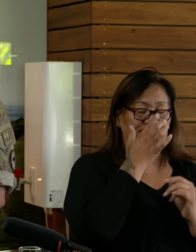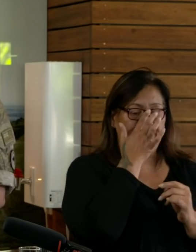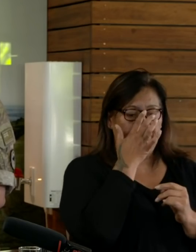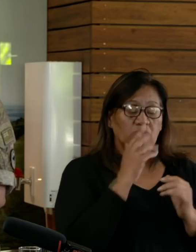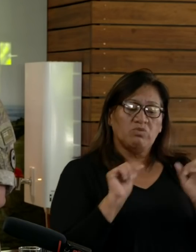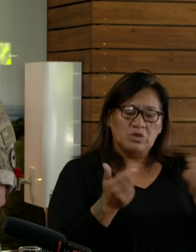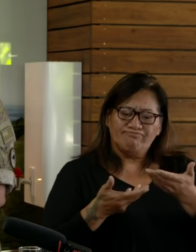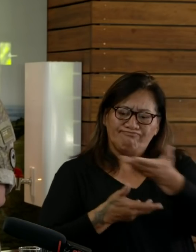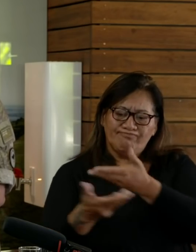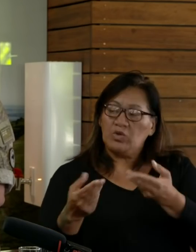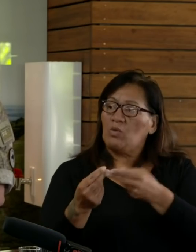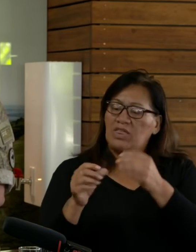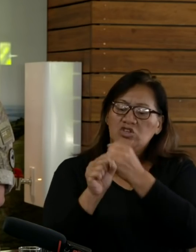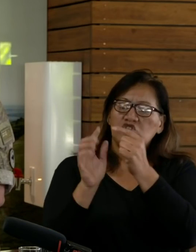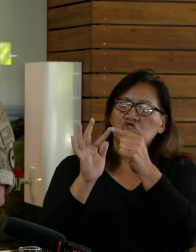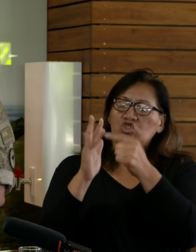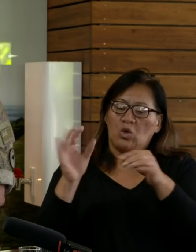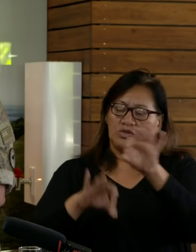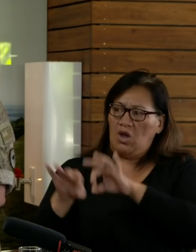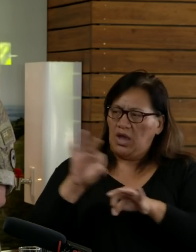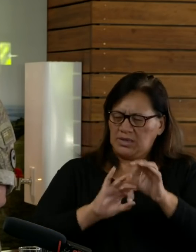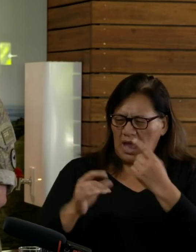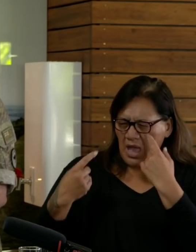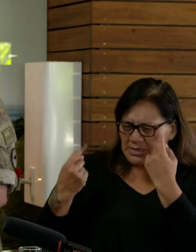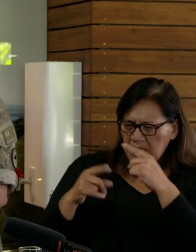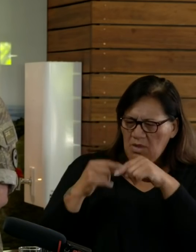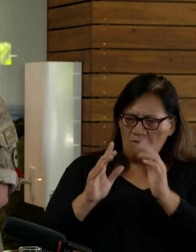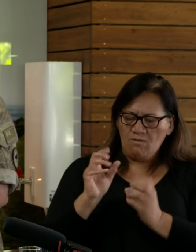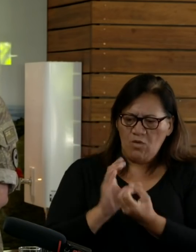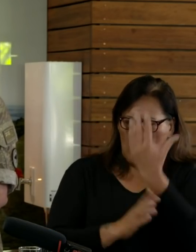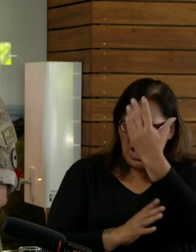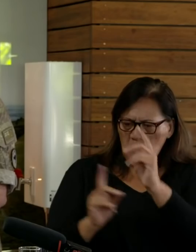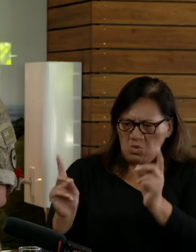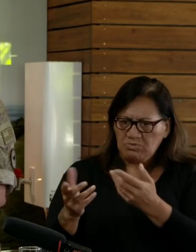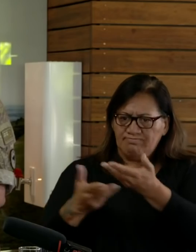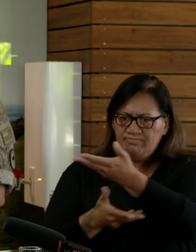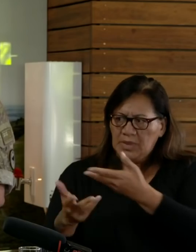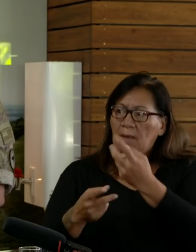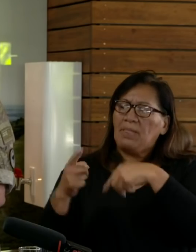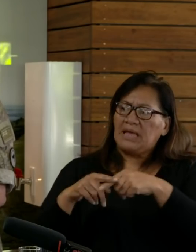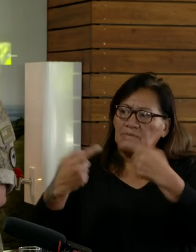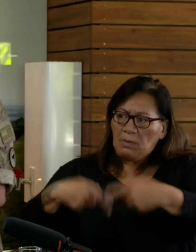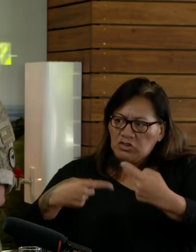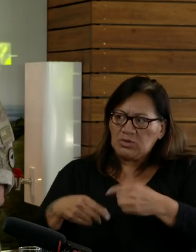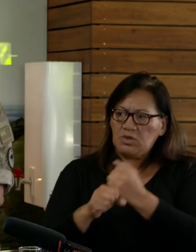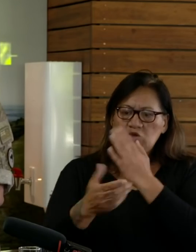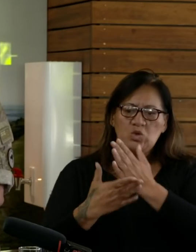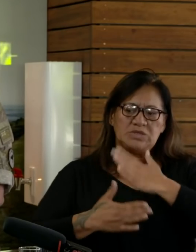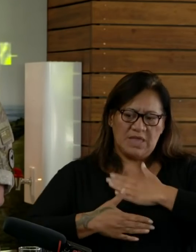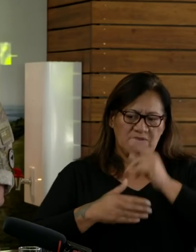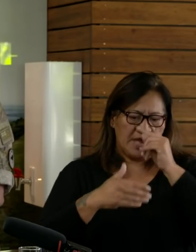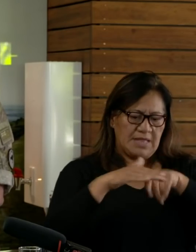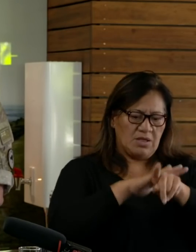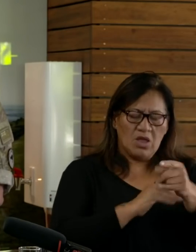to the geoscientists to understand the condition of the volcano and get permission to enter. That was the